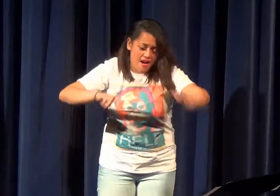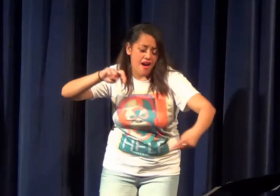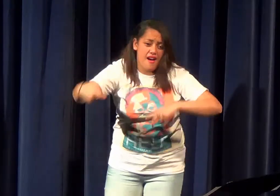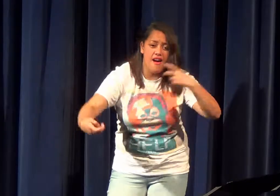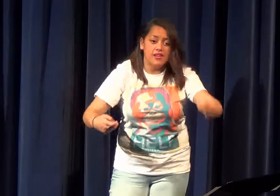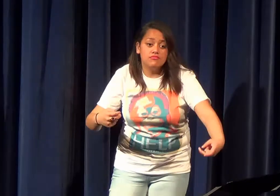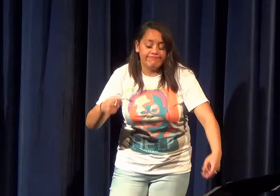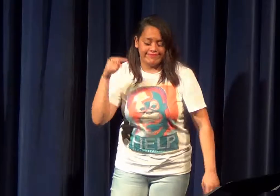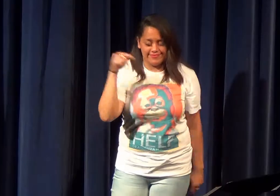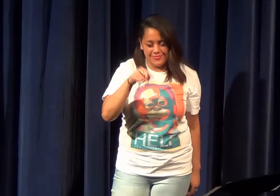down to the ground.